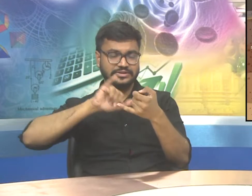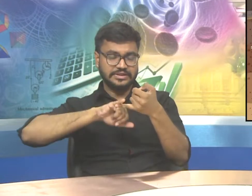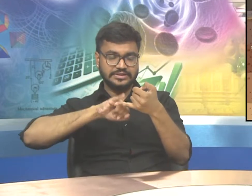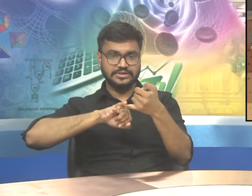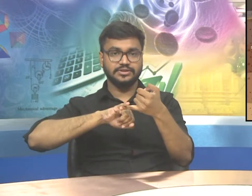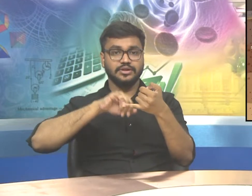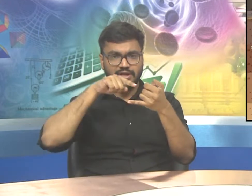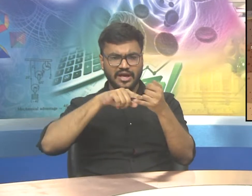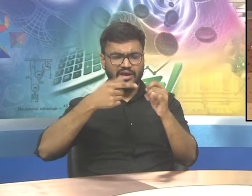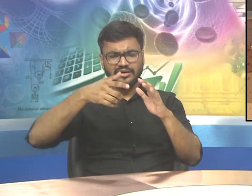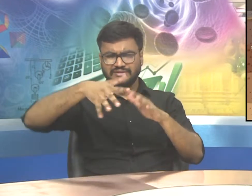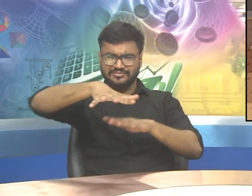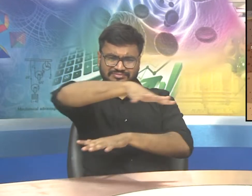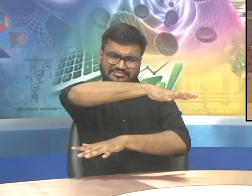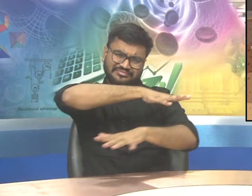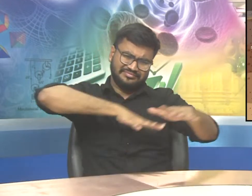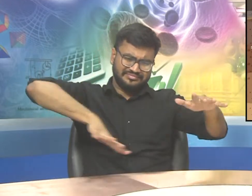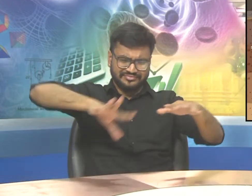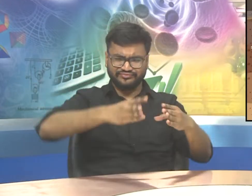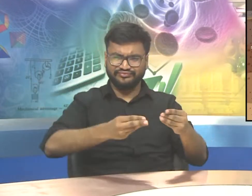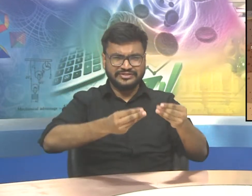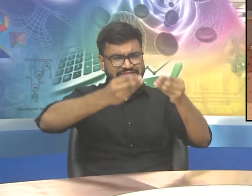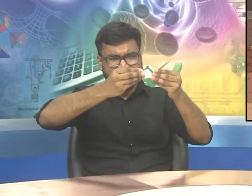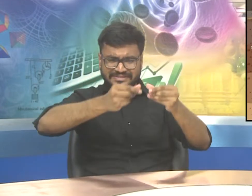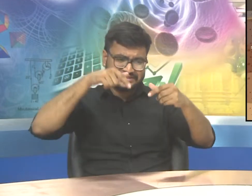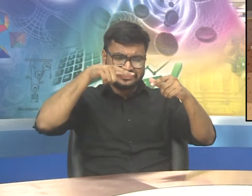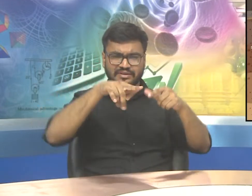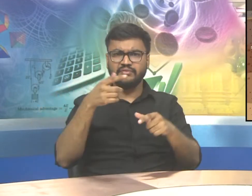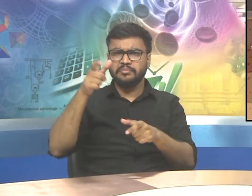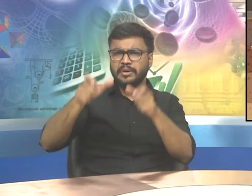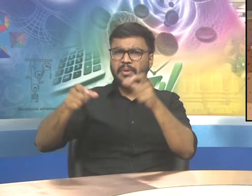And also, we have learned